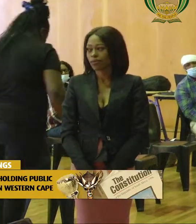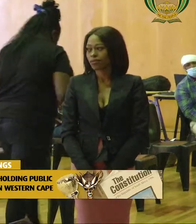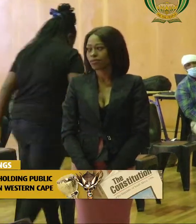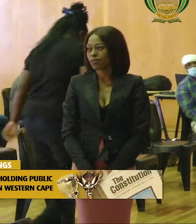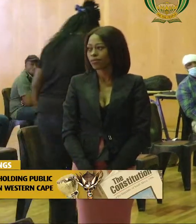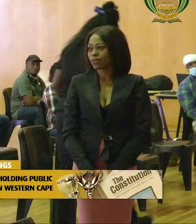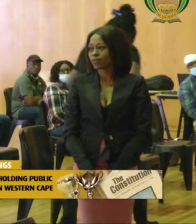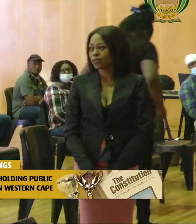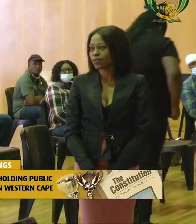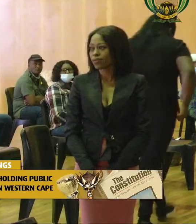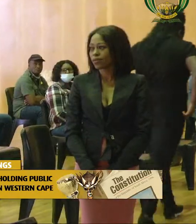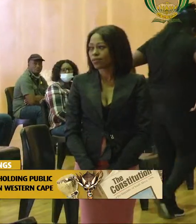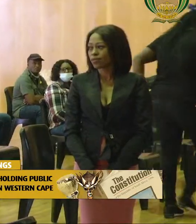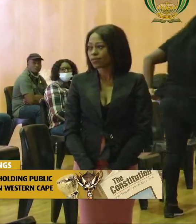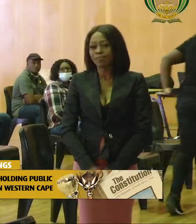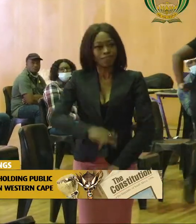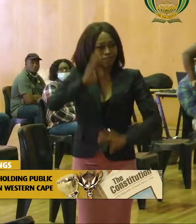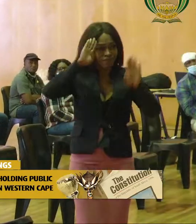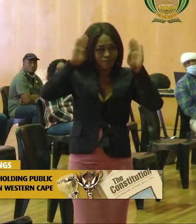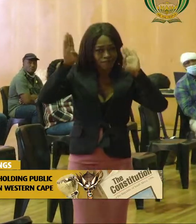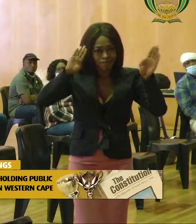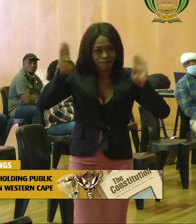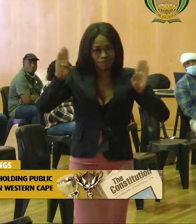Mandibulele kakhona elithuba mhlali ngaphambili.